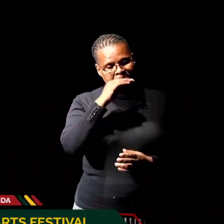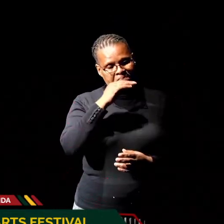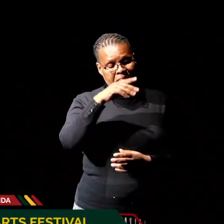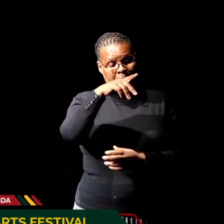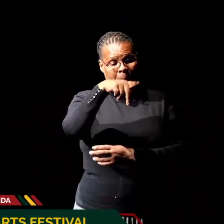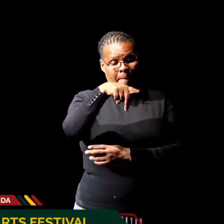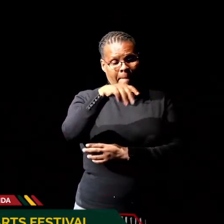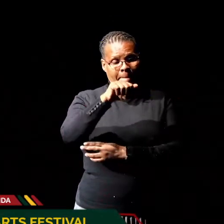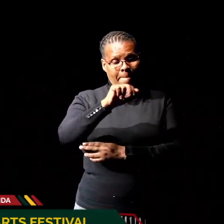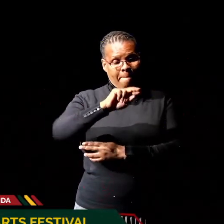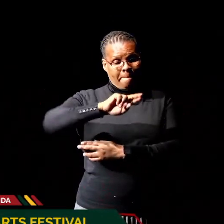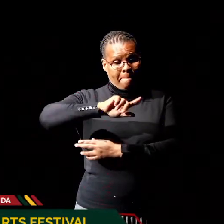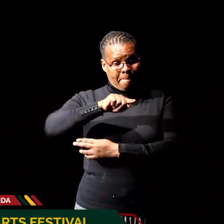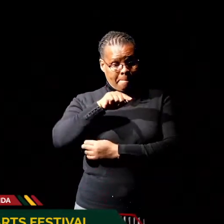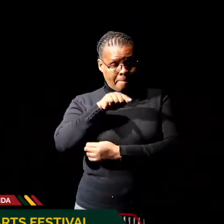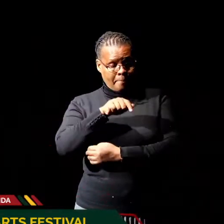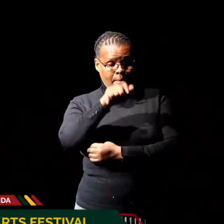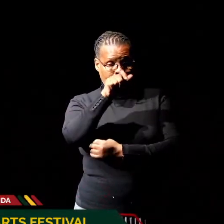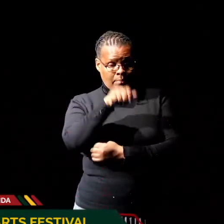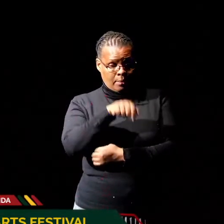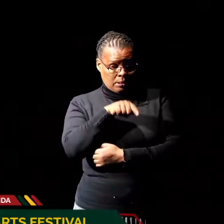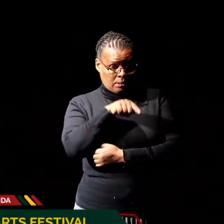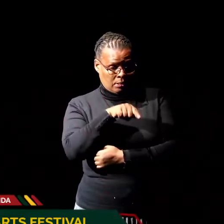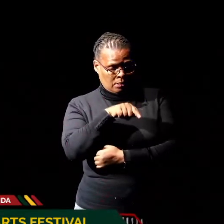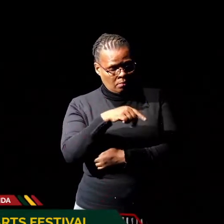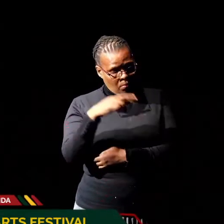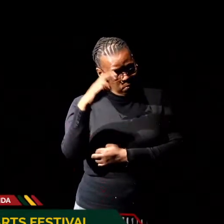reminding the Christians in Philippi